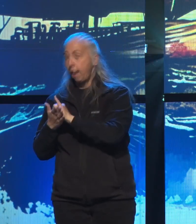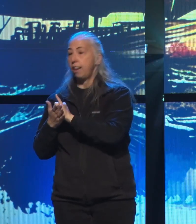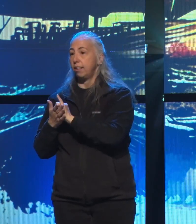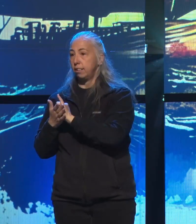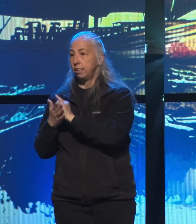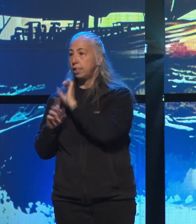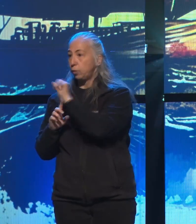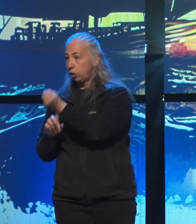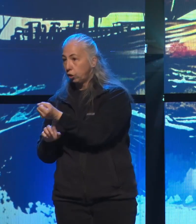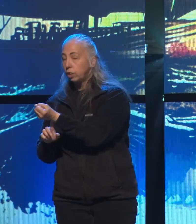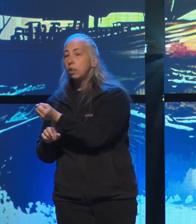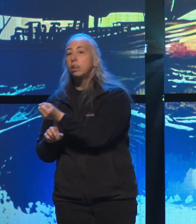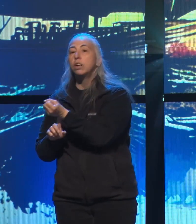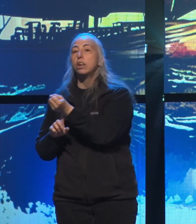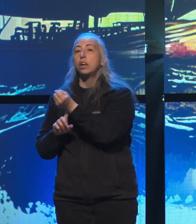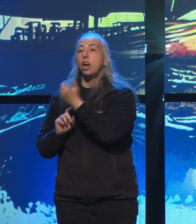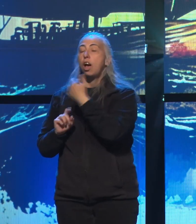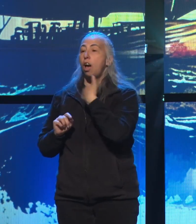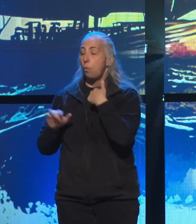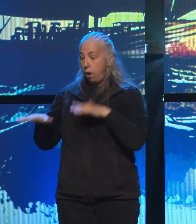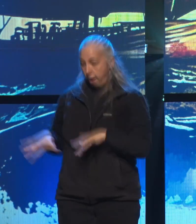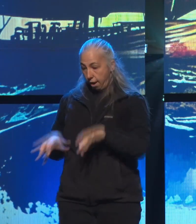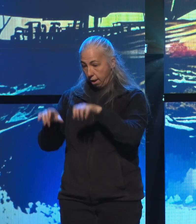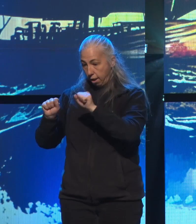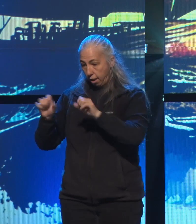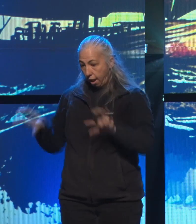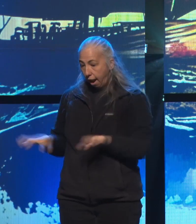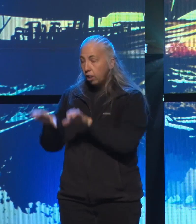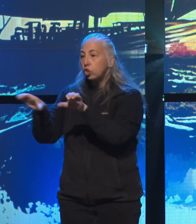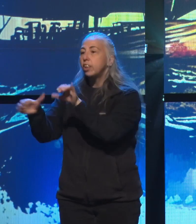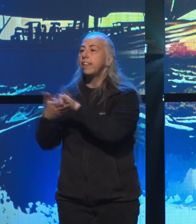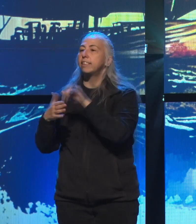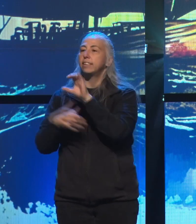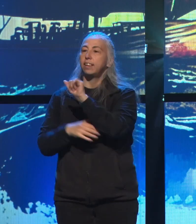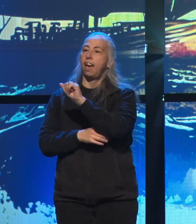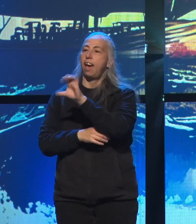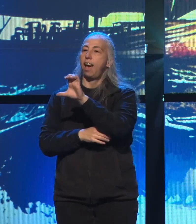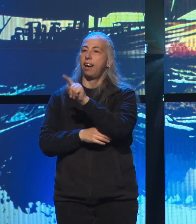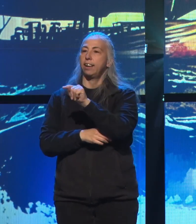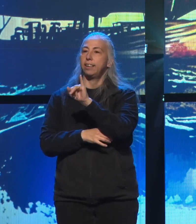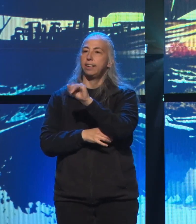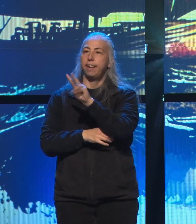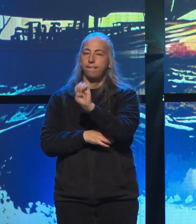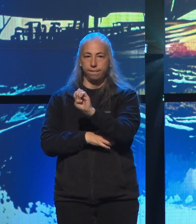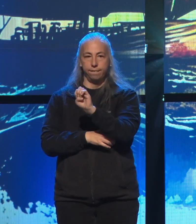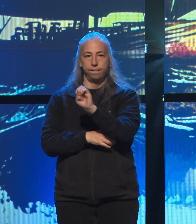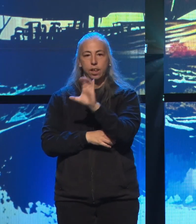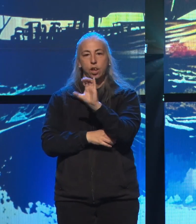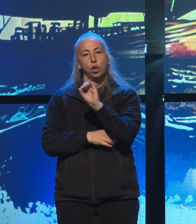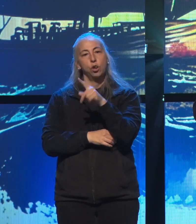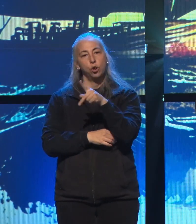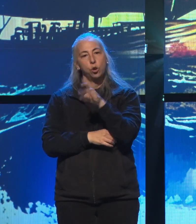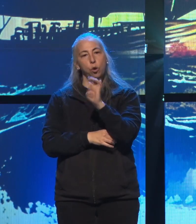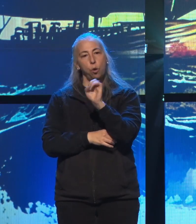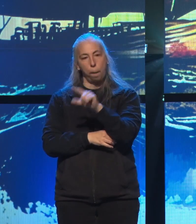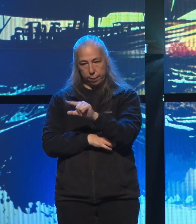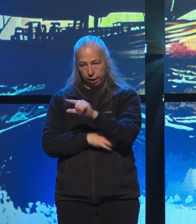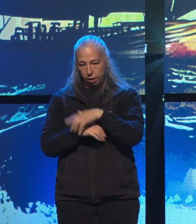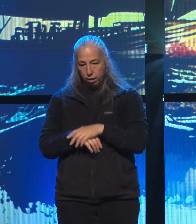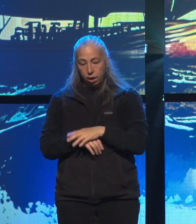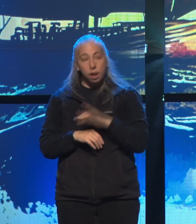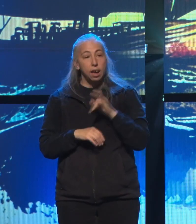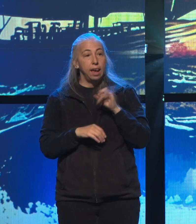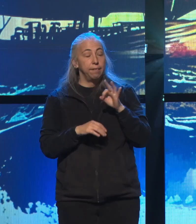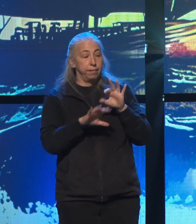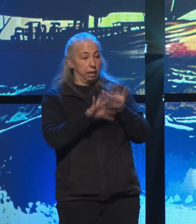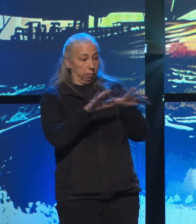right? When we do that, when we take action, that's called active coping. Active coping. And when there's nothing you